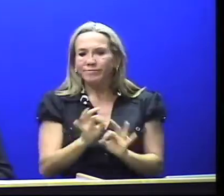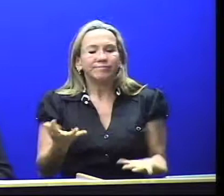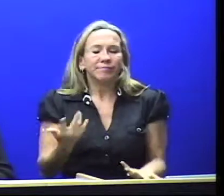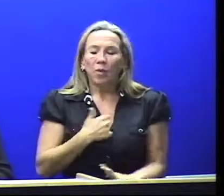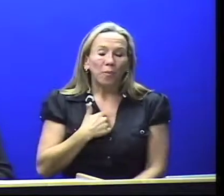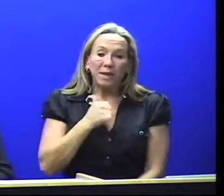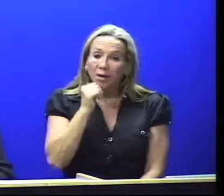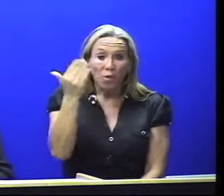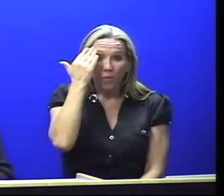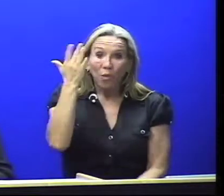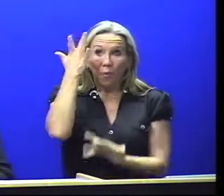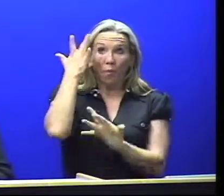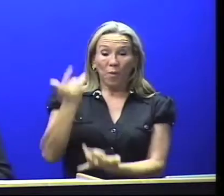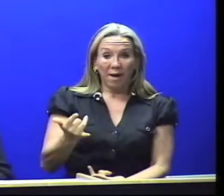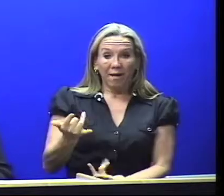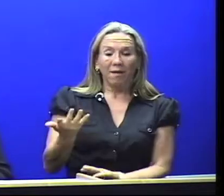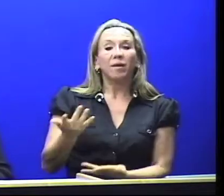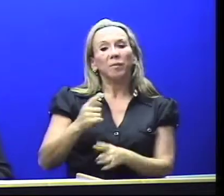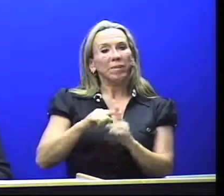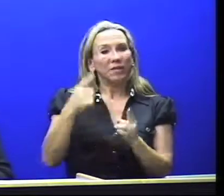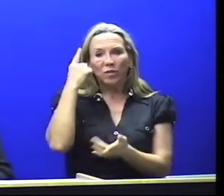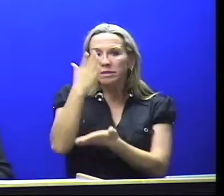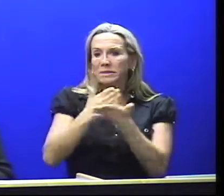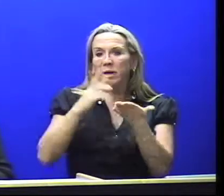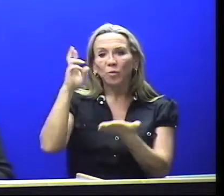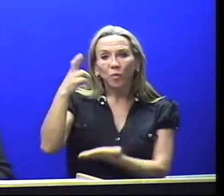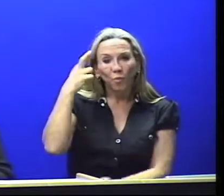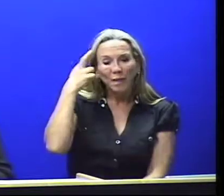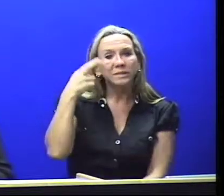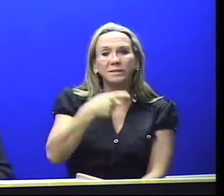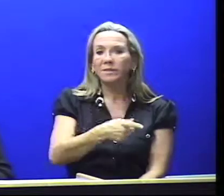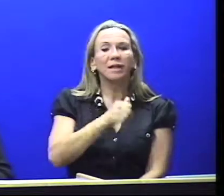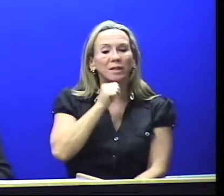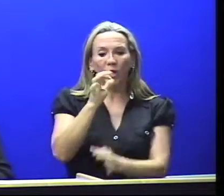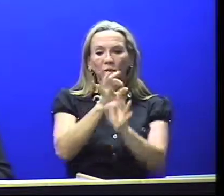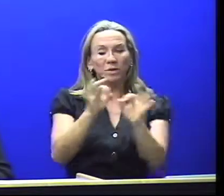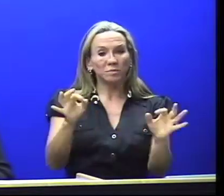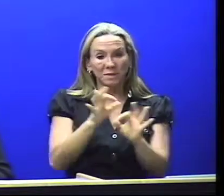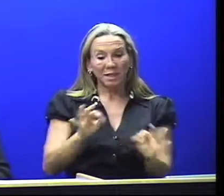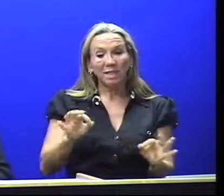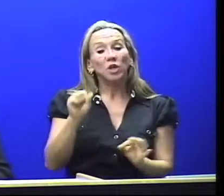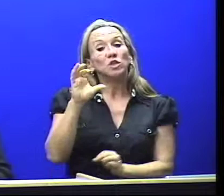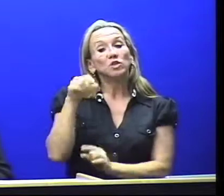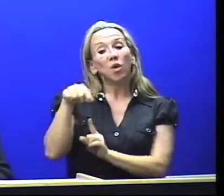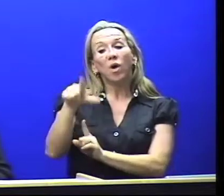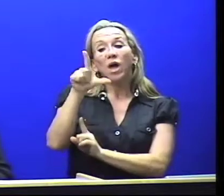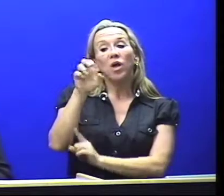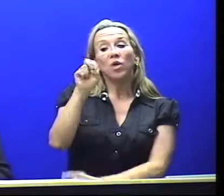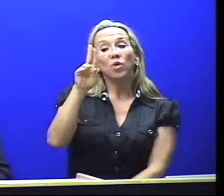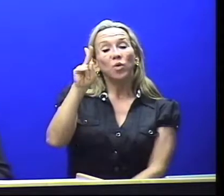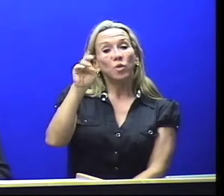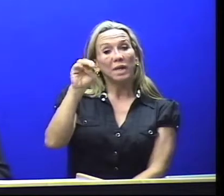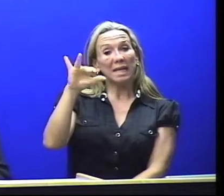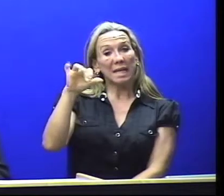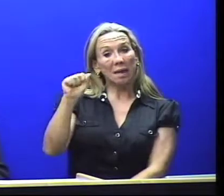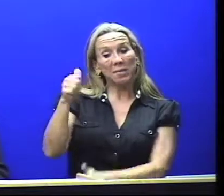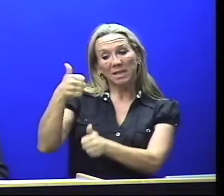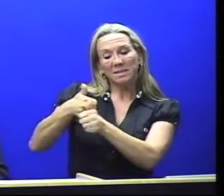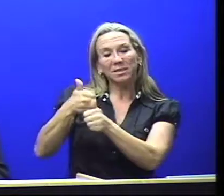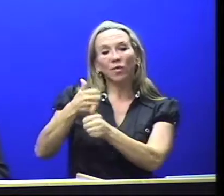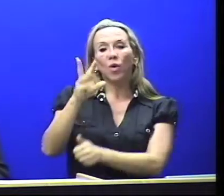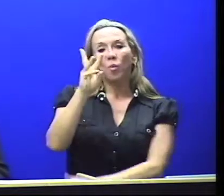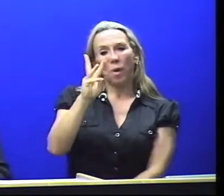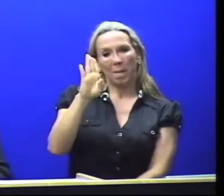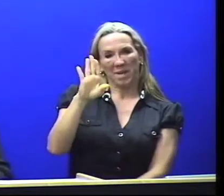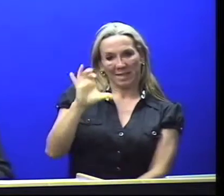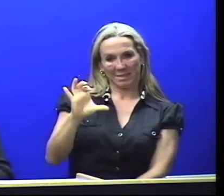do. And so leukemia is a cancer of your white blood cells. The way